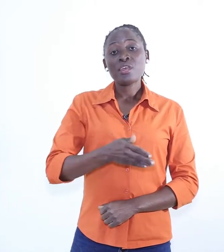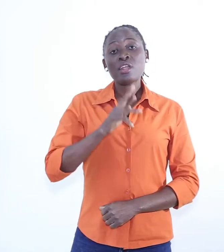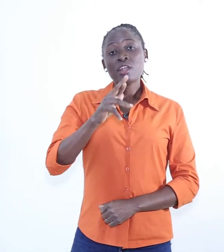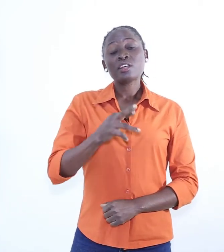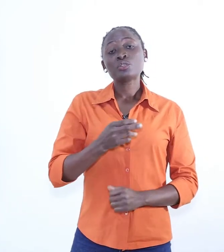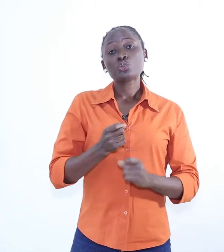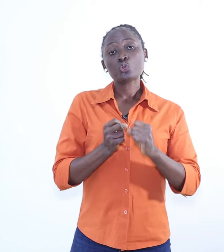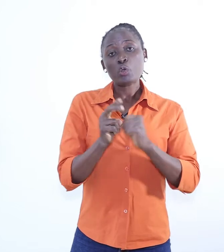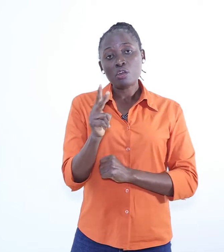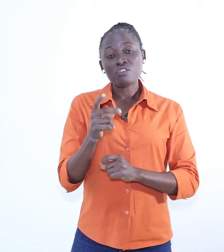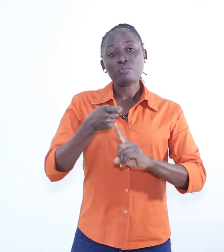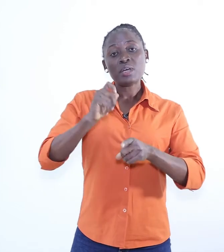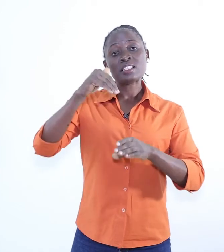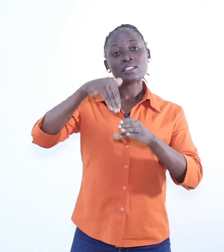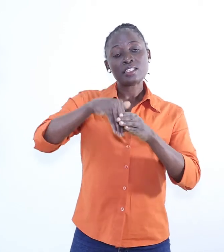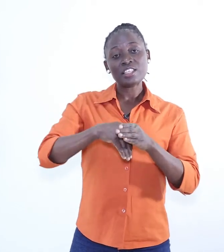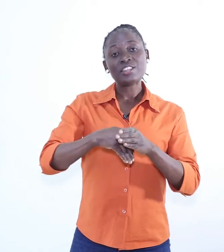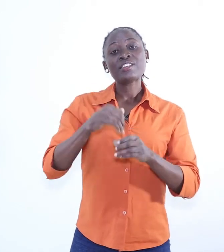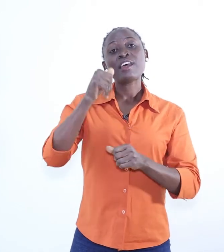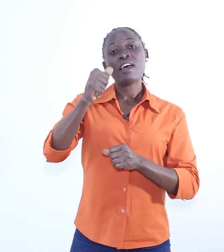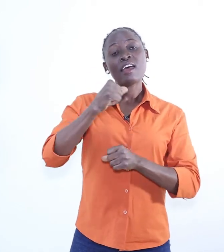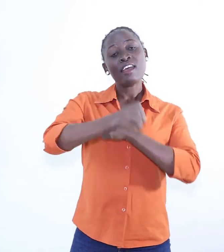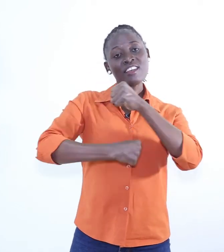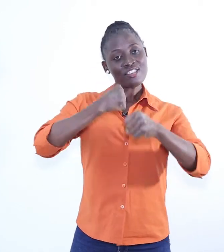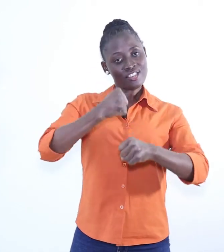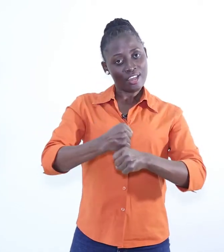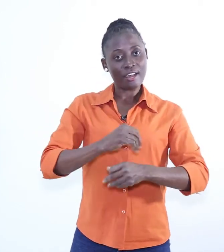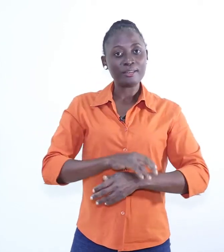There are 12 months in a year.